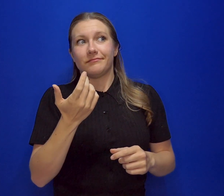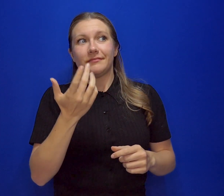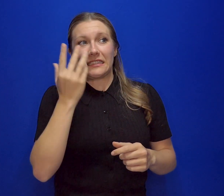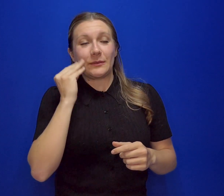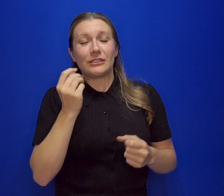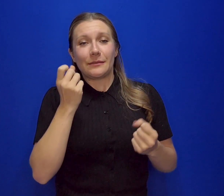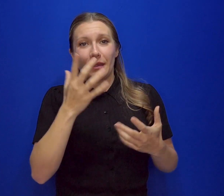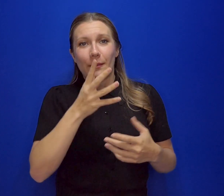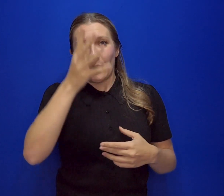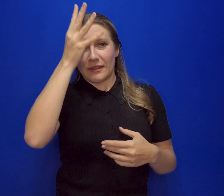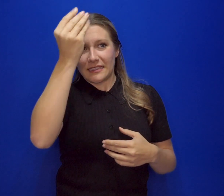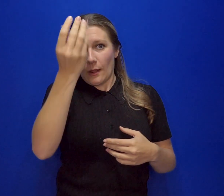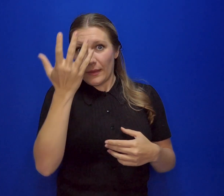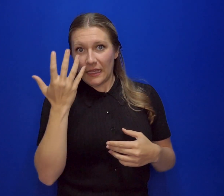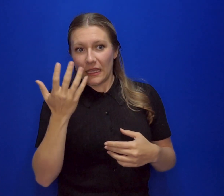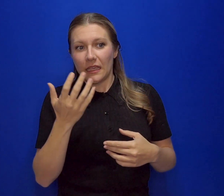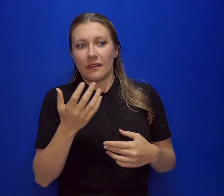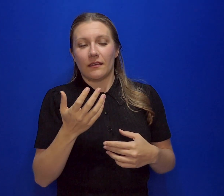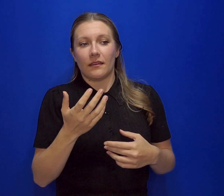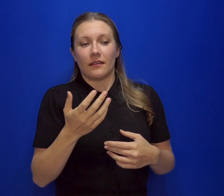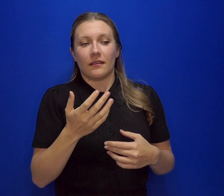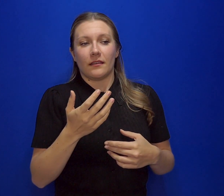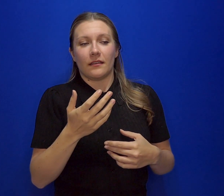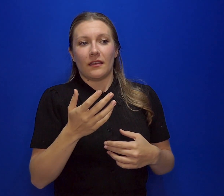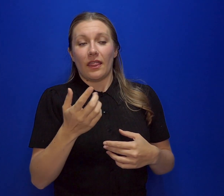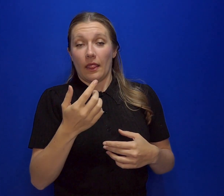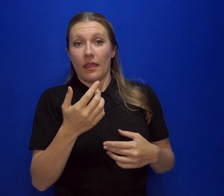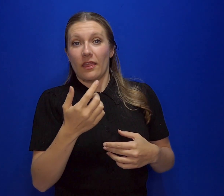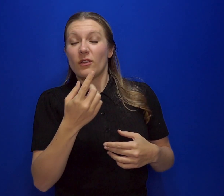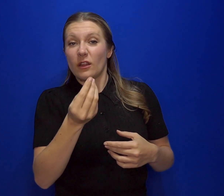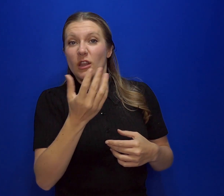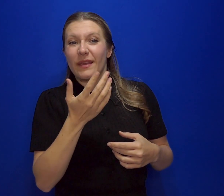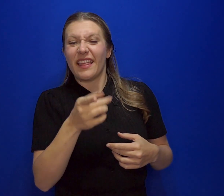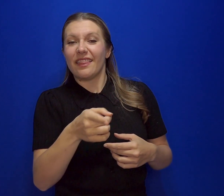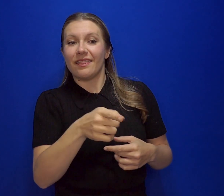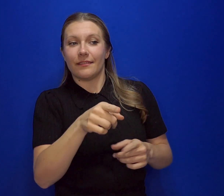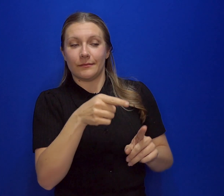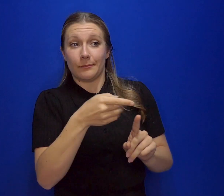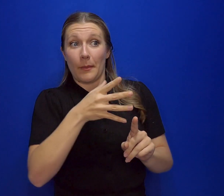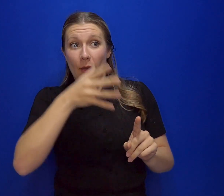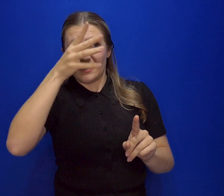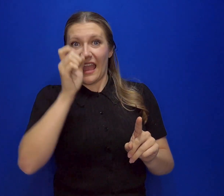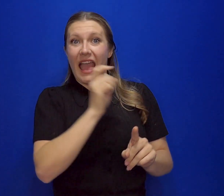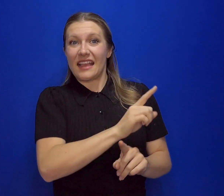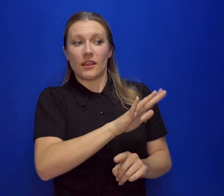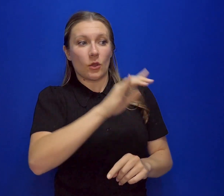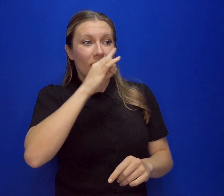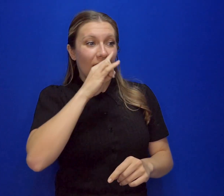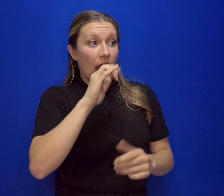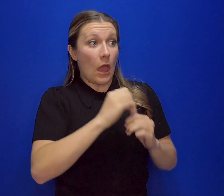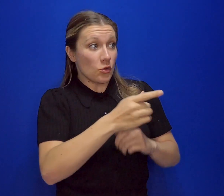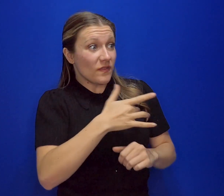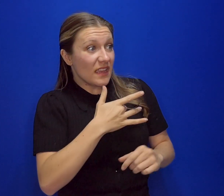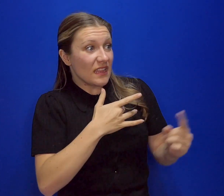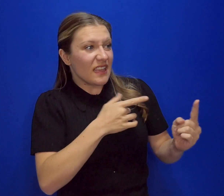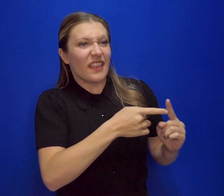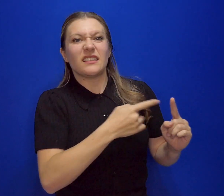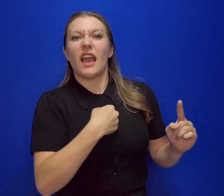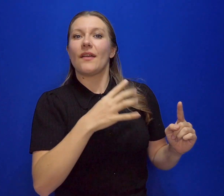me, I ask my child how they're feeling. Mm-hmm. And they say, I'm fine, mommy. I feel just fine.